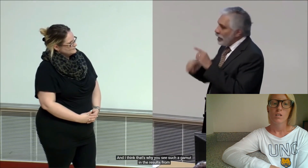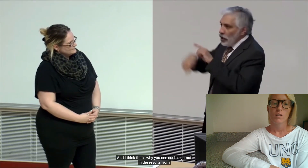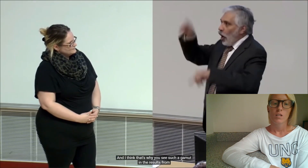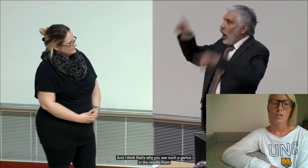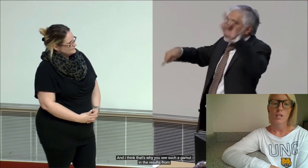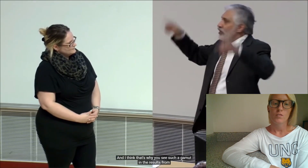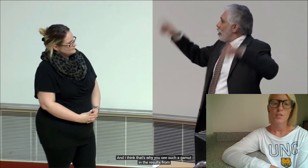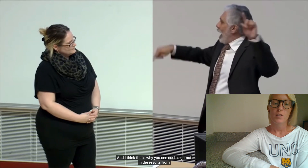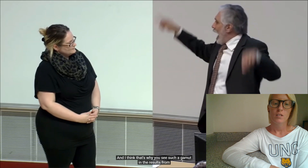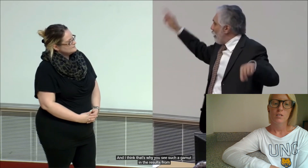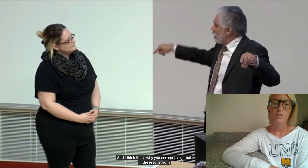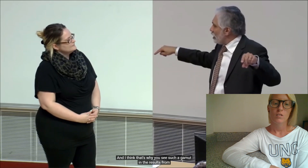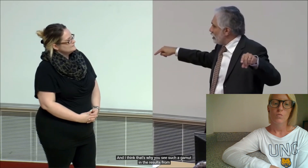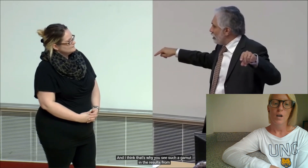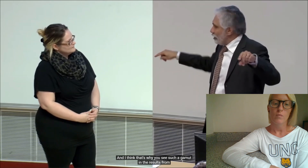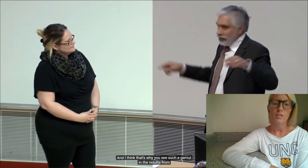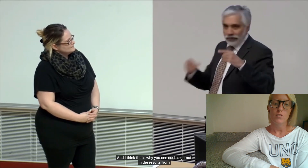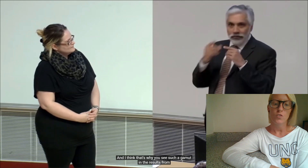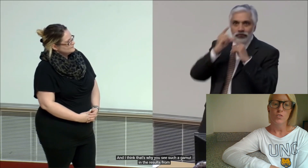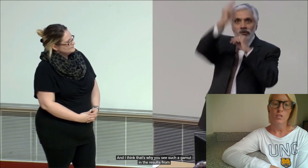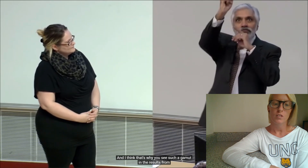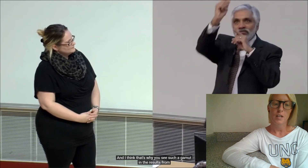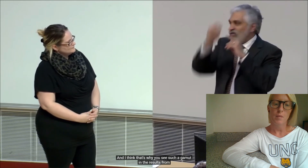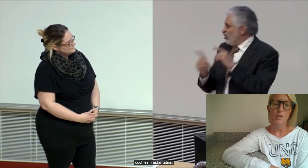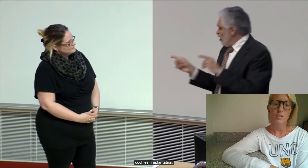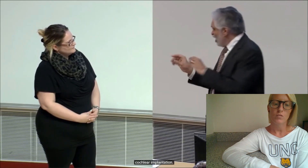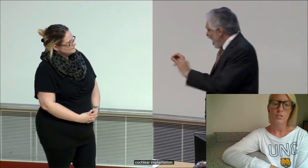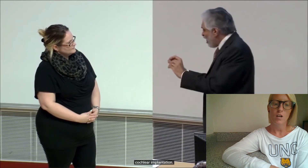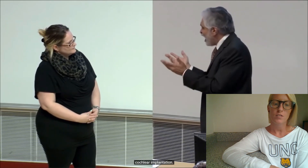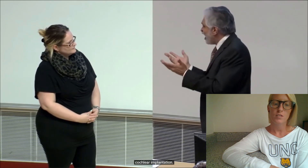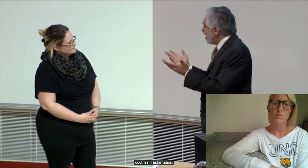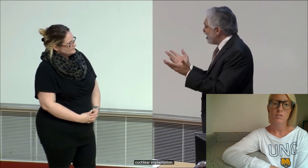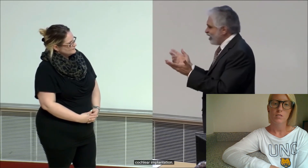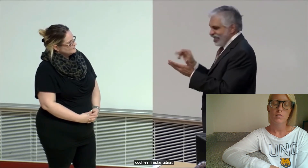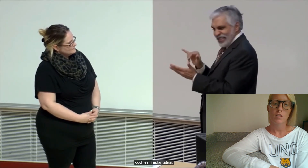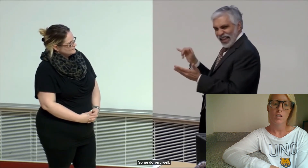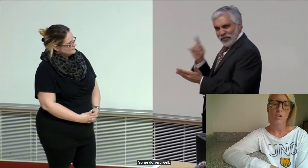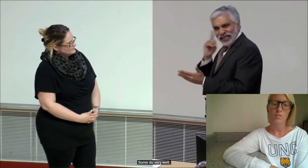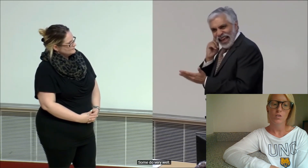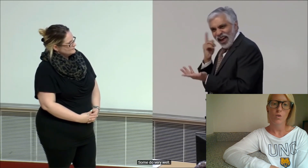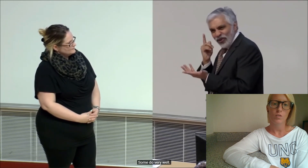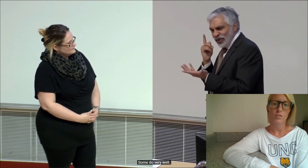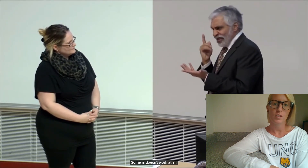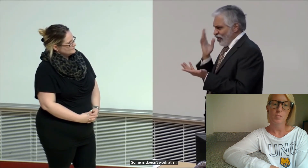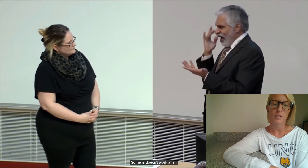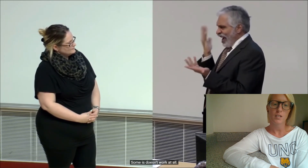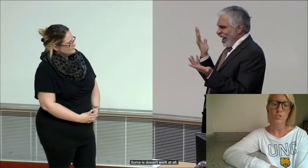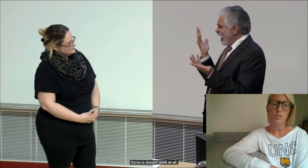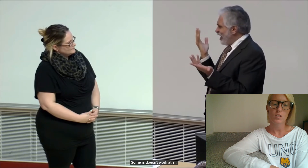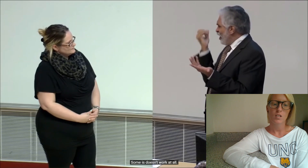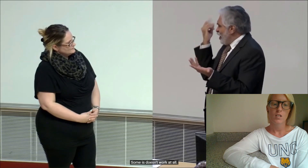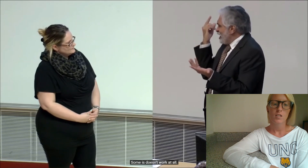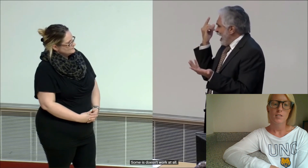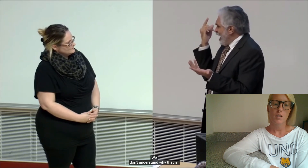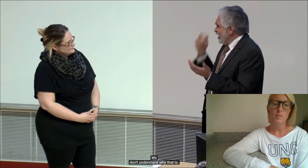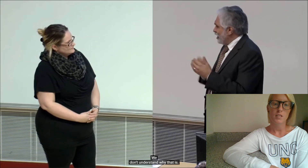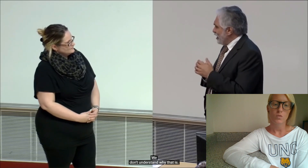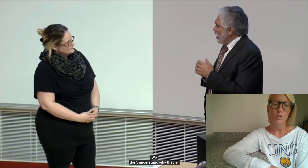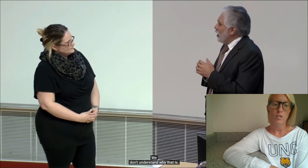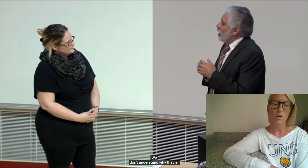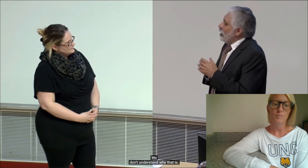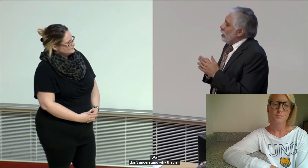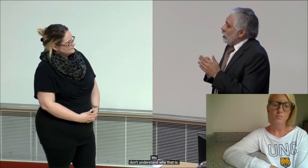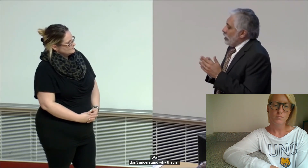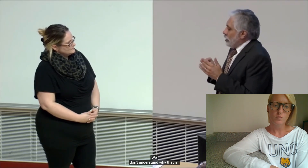And I think that's why I think you see such a gamut in the results from cochlear implantation. Some do very well, some it doesn't work at all. And